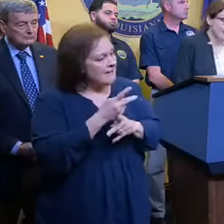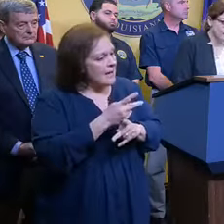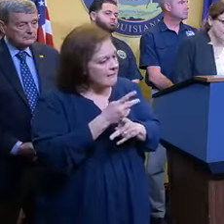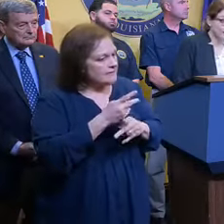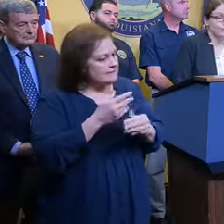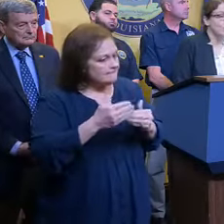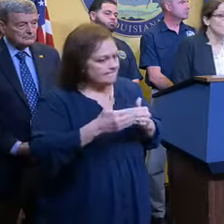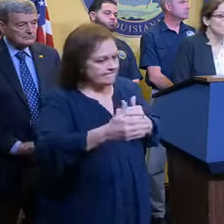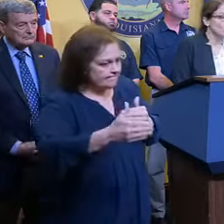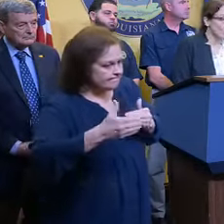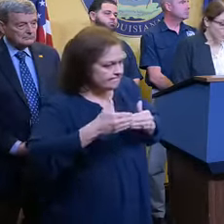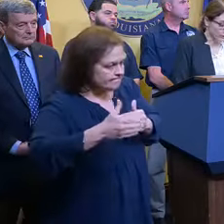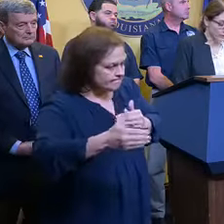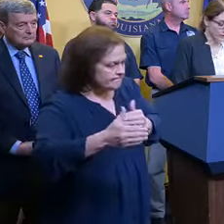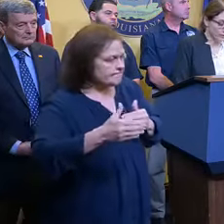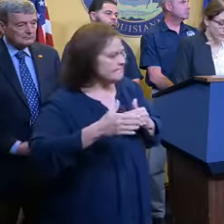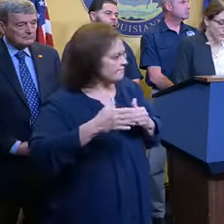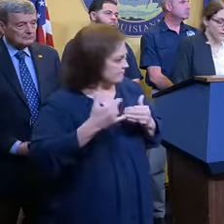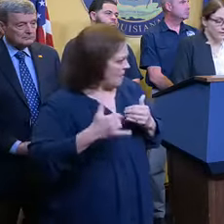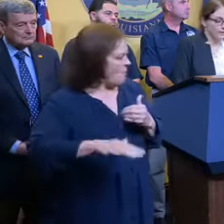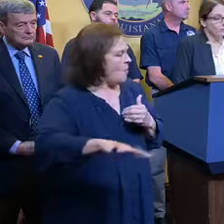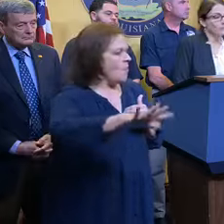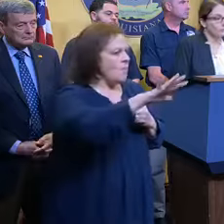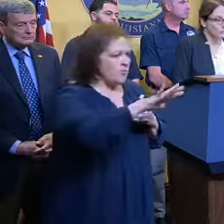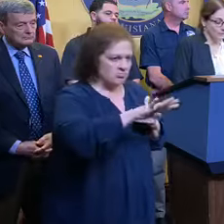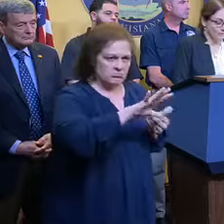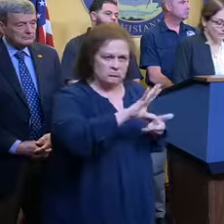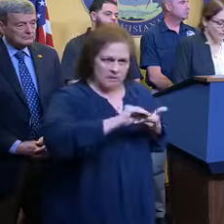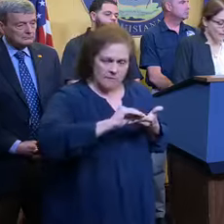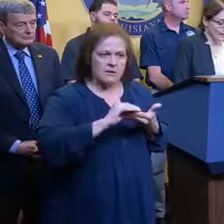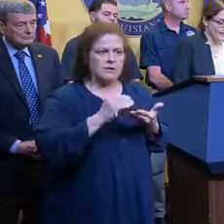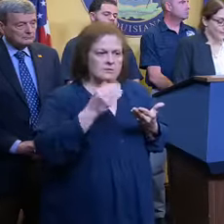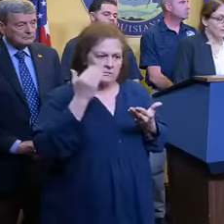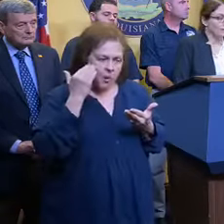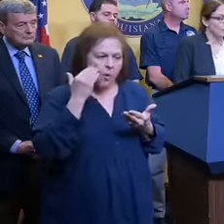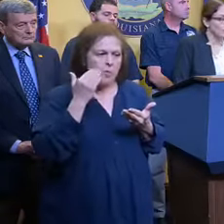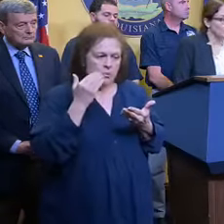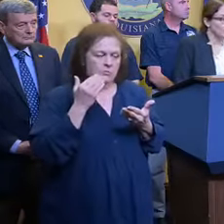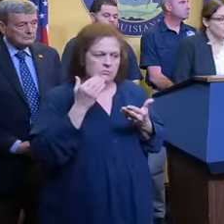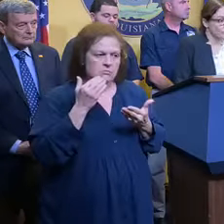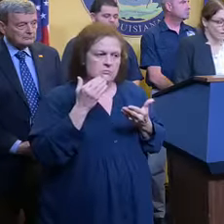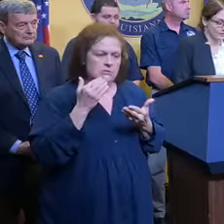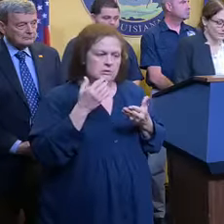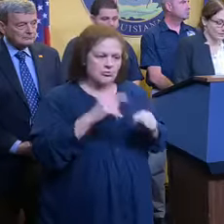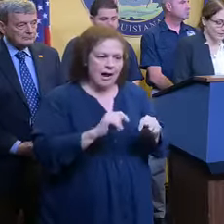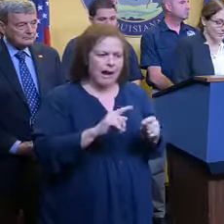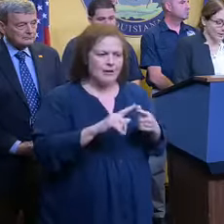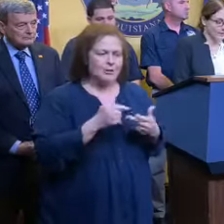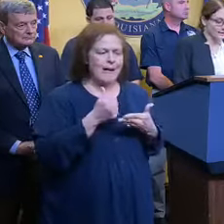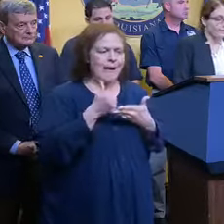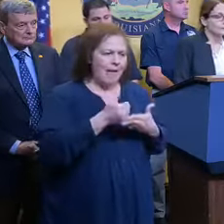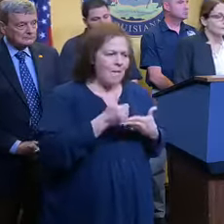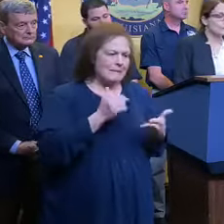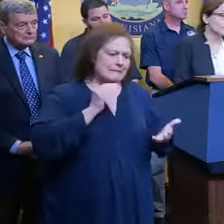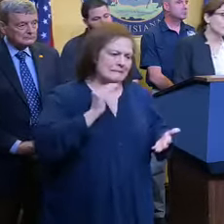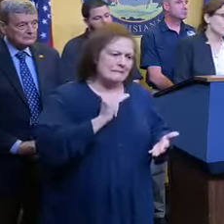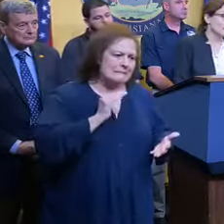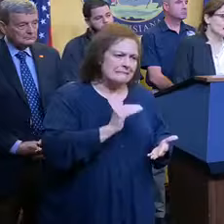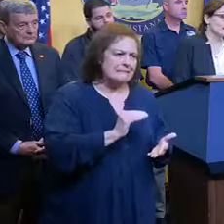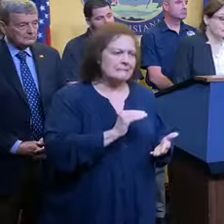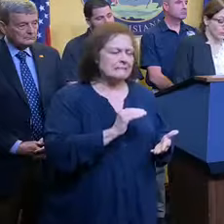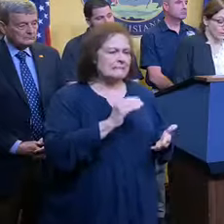best practice. They're being used all over the country. They are a proven public health tactic that can slow the rate of disease spread,